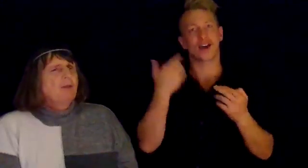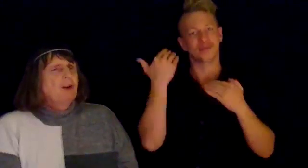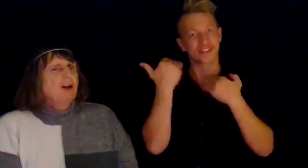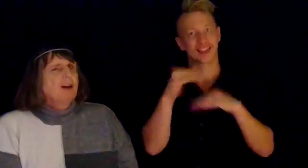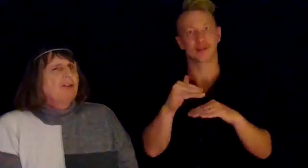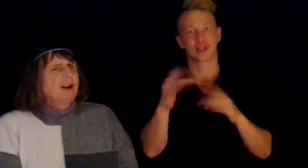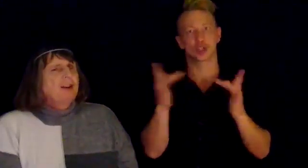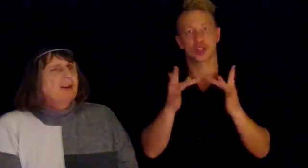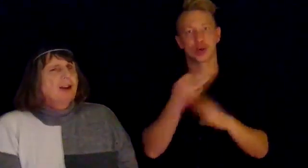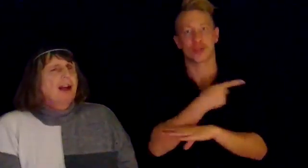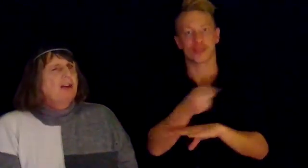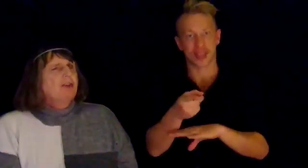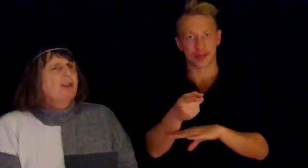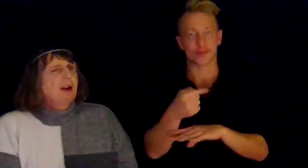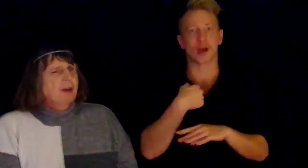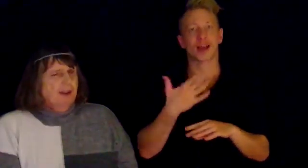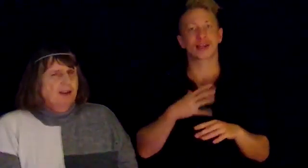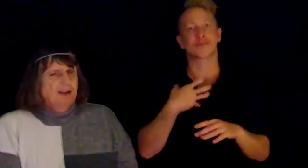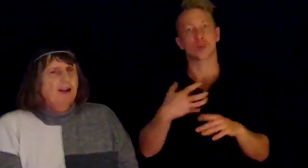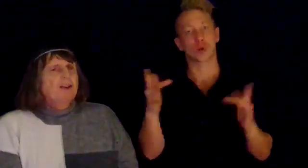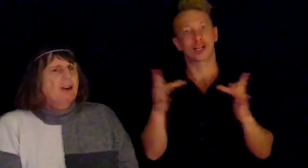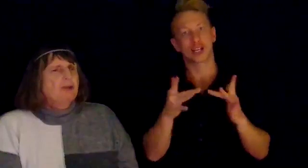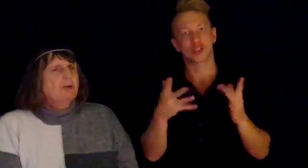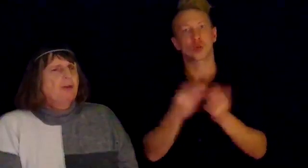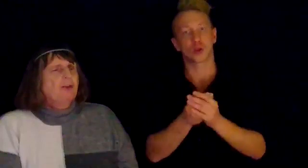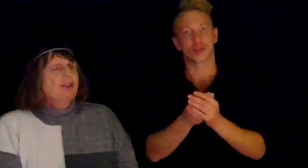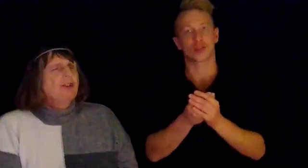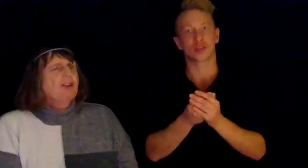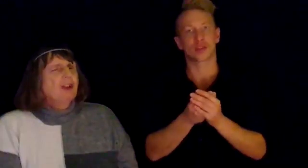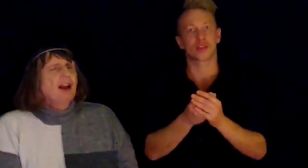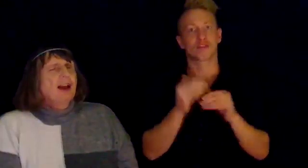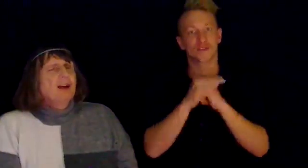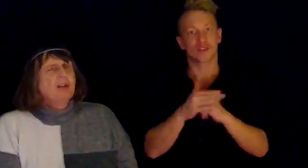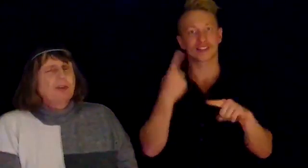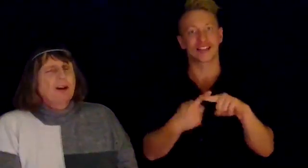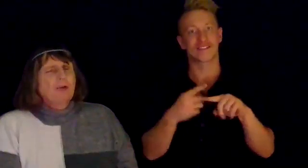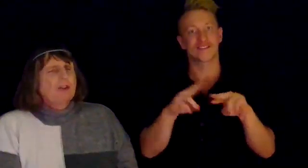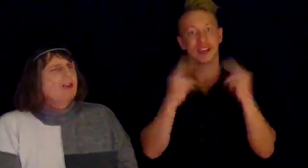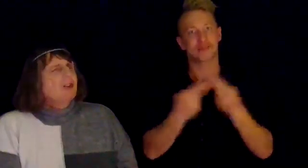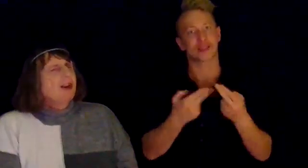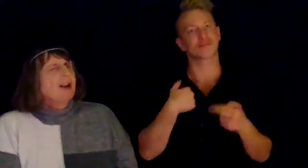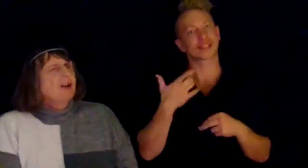with friends and family. So this is